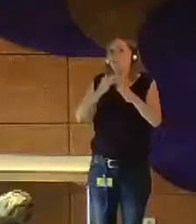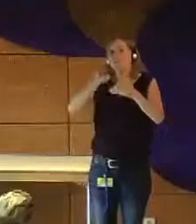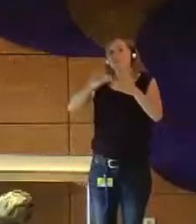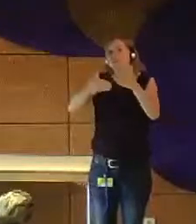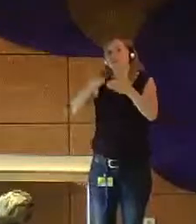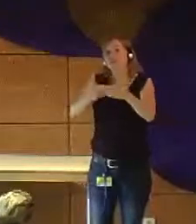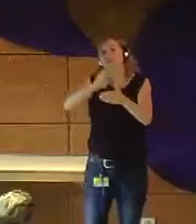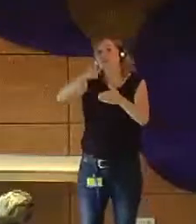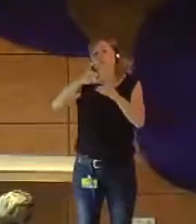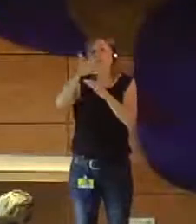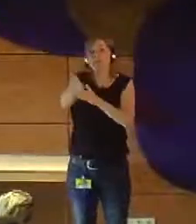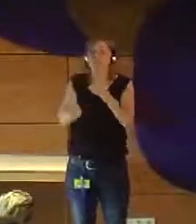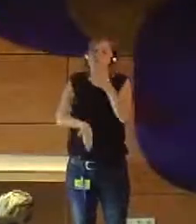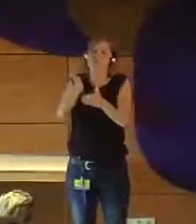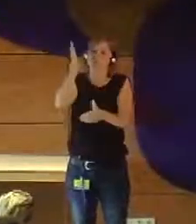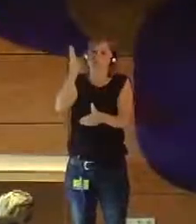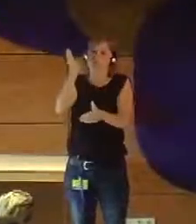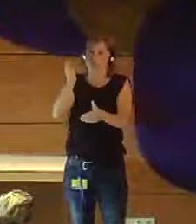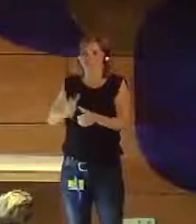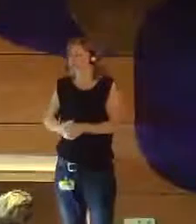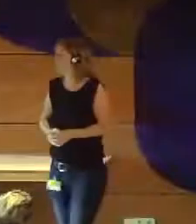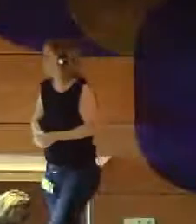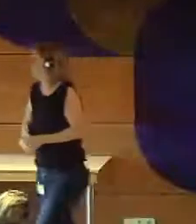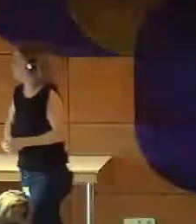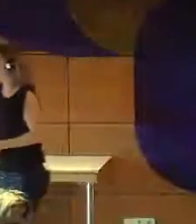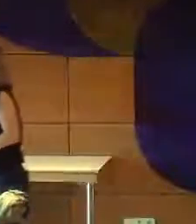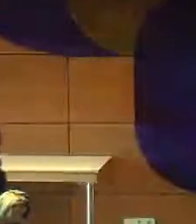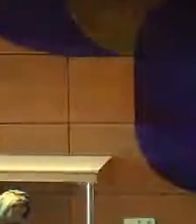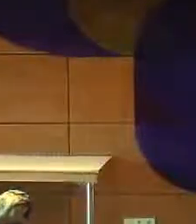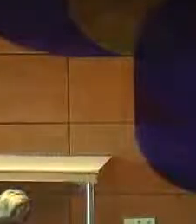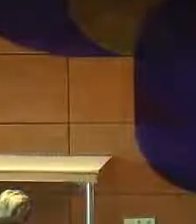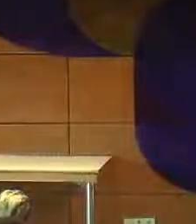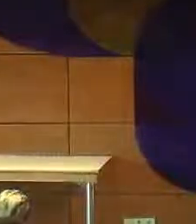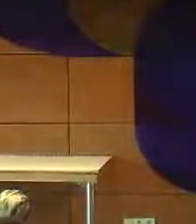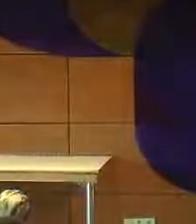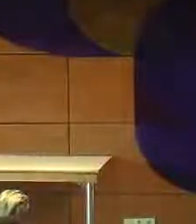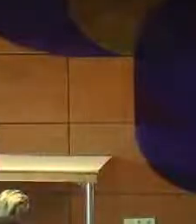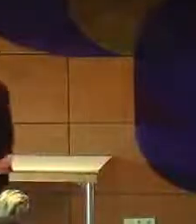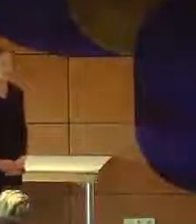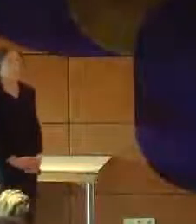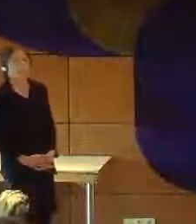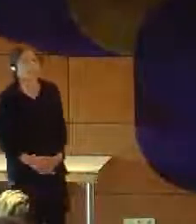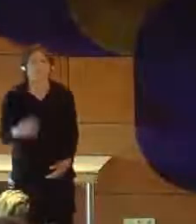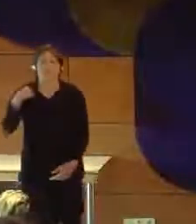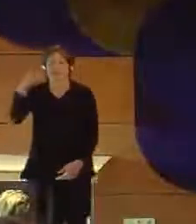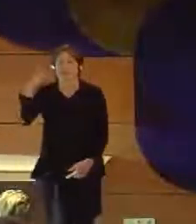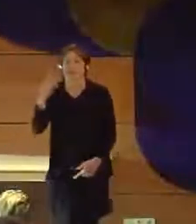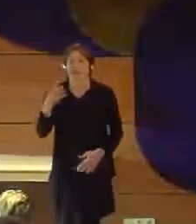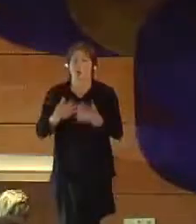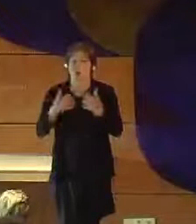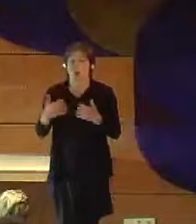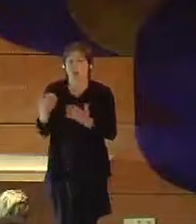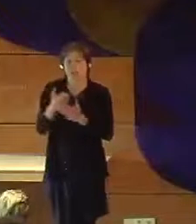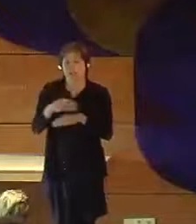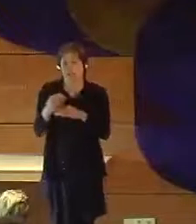suspect that the hormone replacement therapy will be lifelong, but if you're not sure, you can always take them through, part the way through